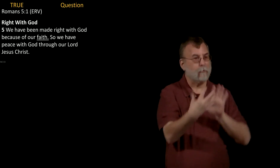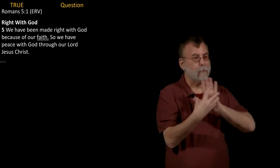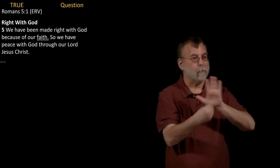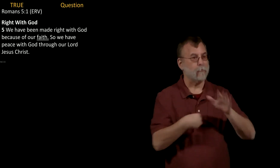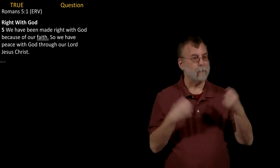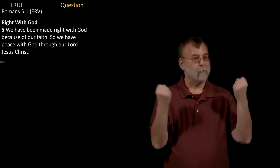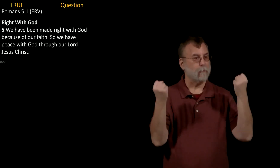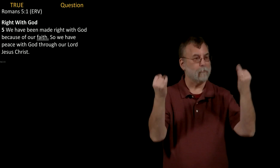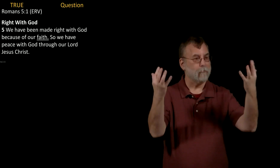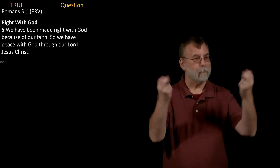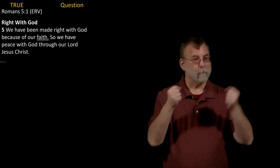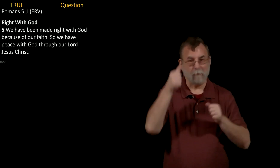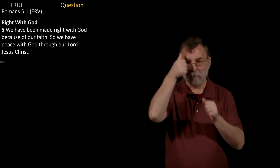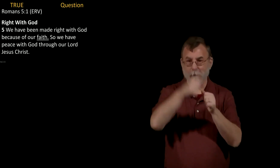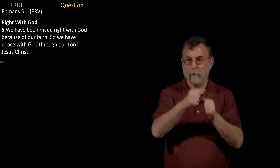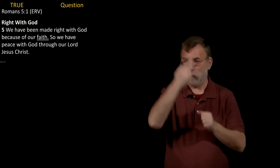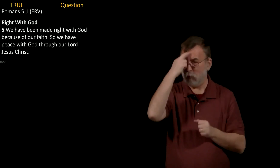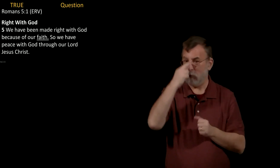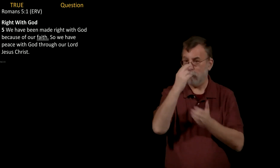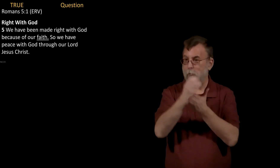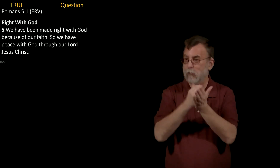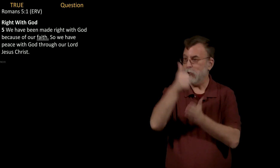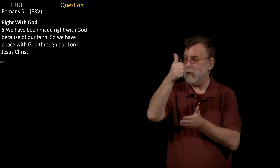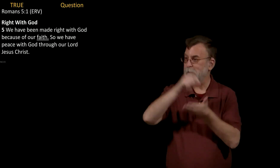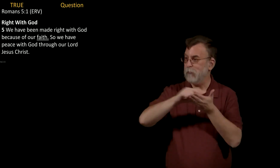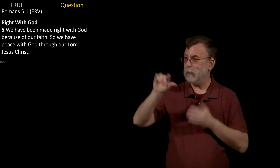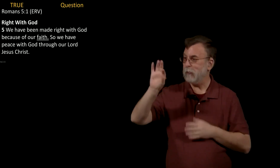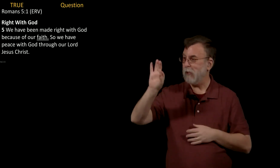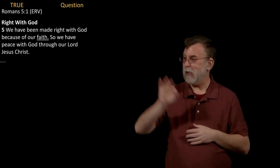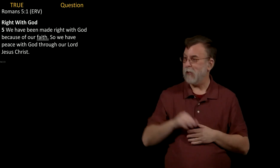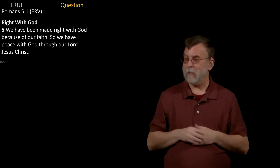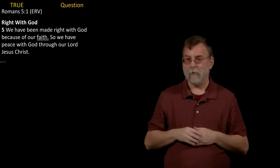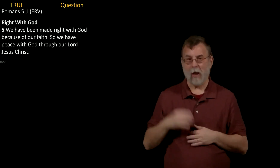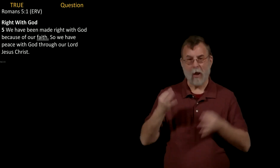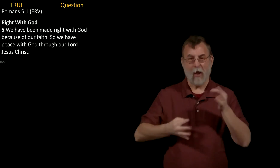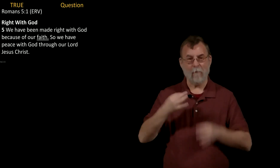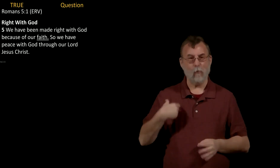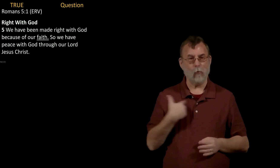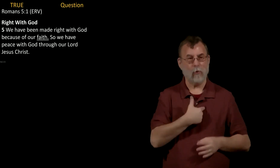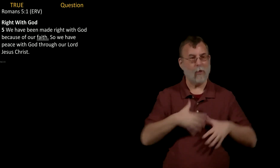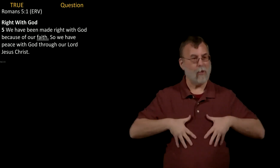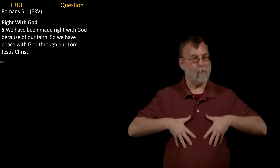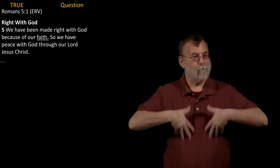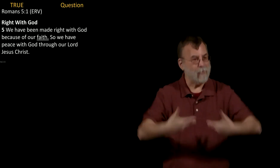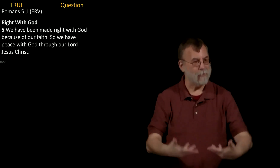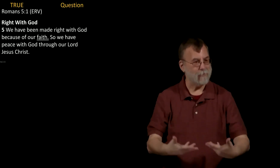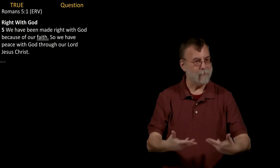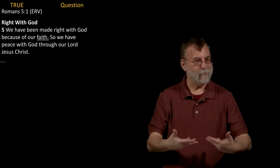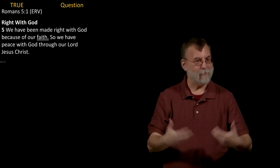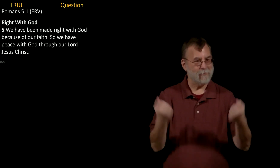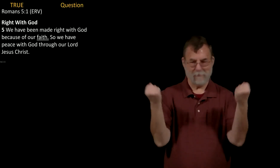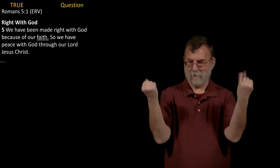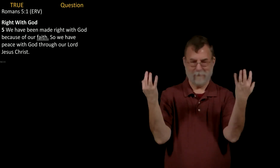Last week, we signed, remember, Romans chapter 9. If we